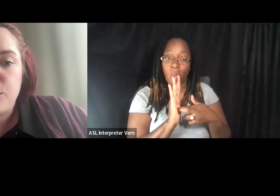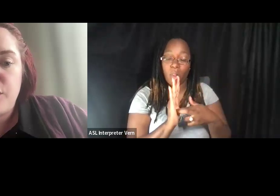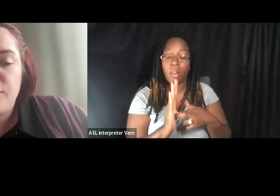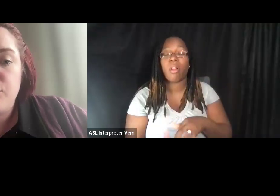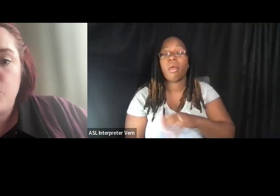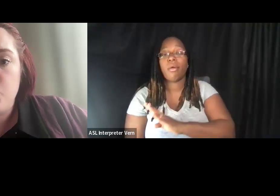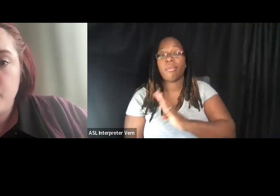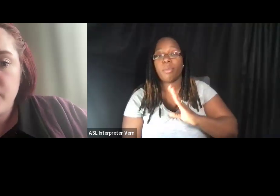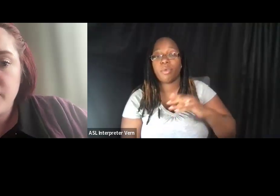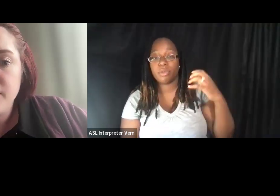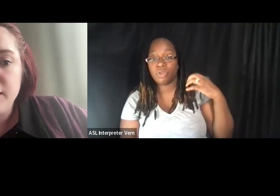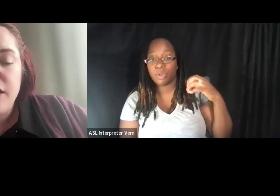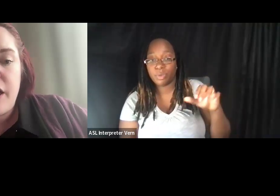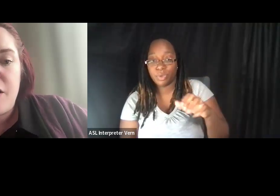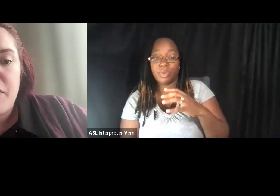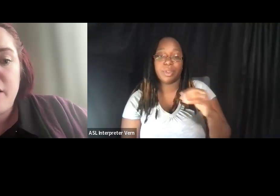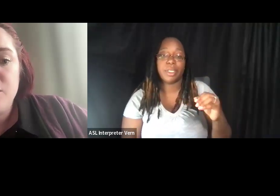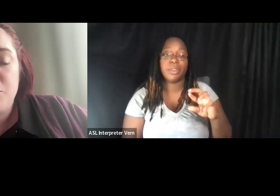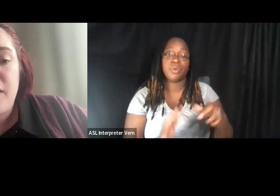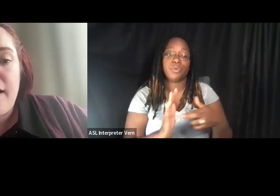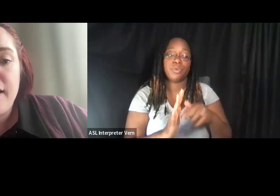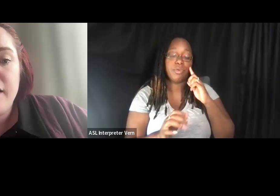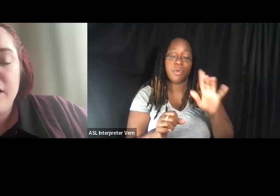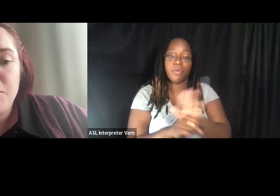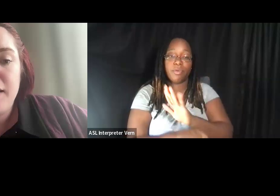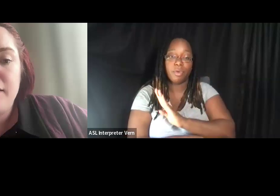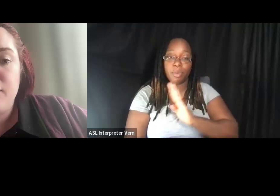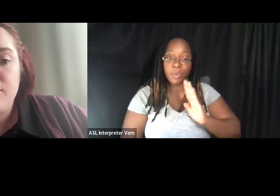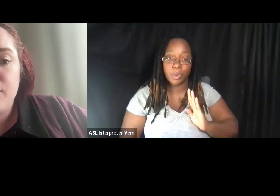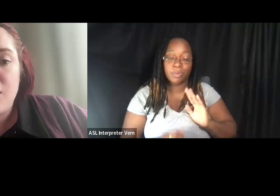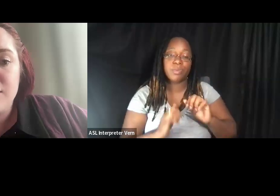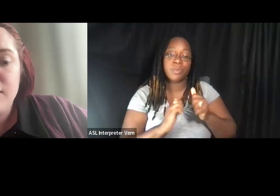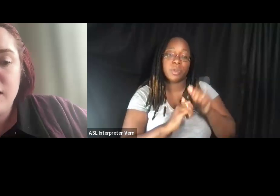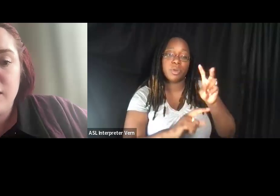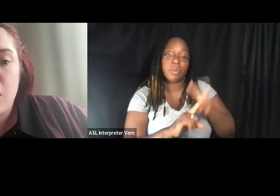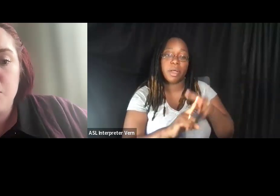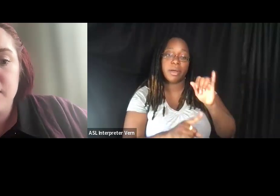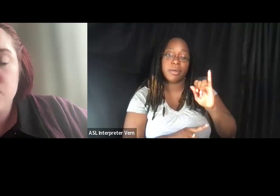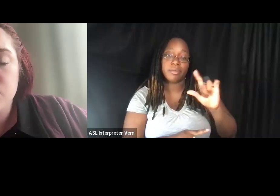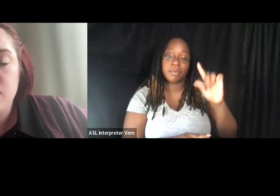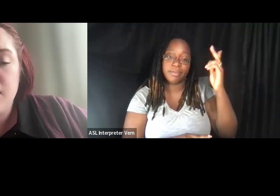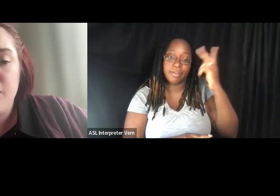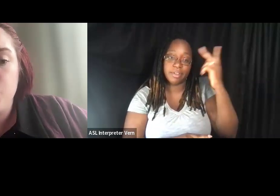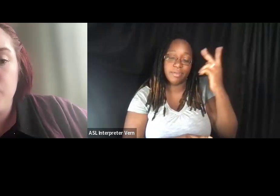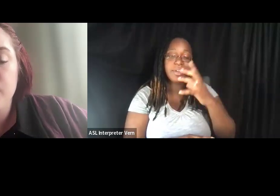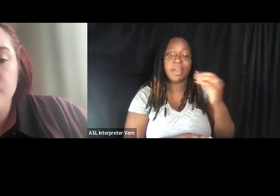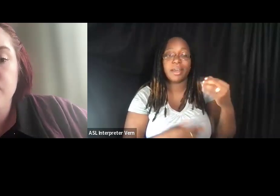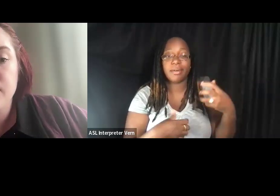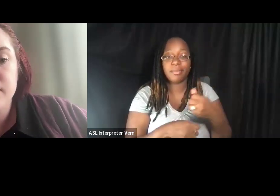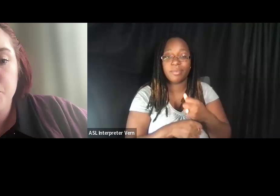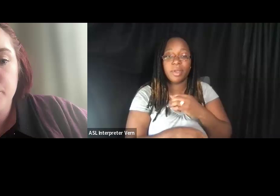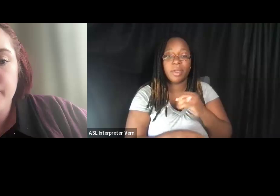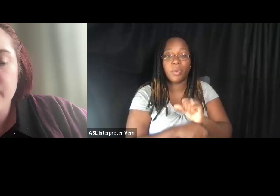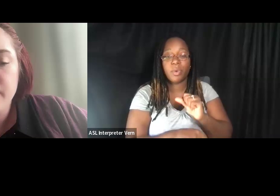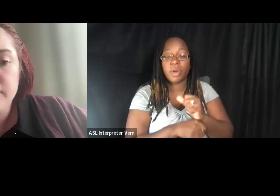and the role of a full board. How to apply independent living philosophy in the composition and work of